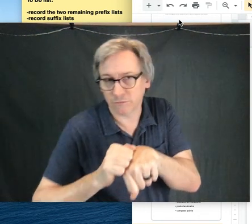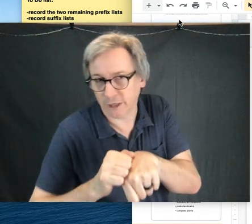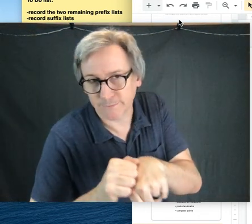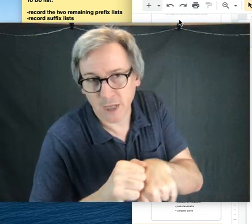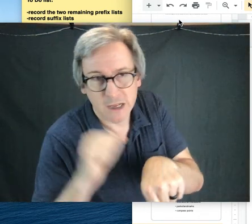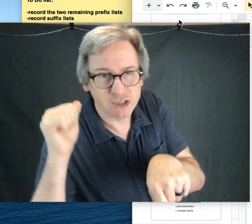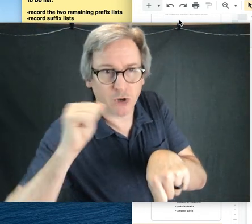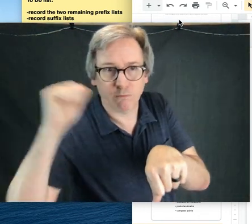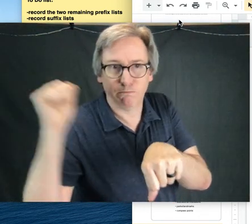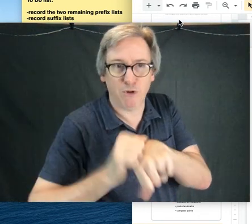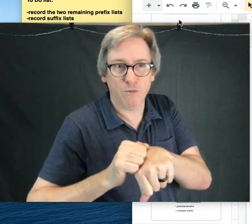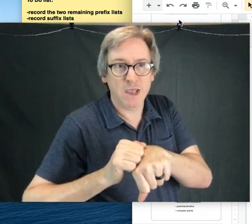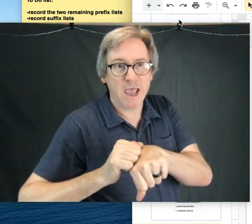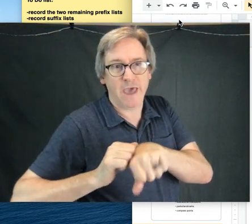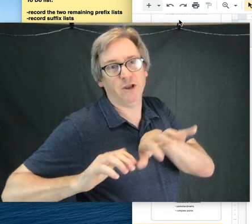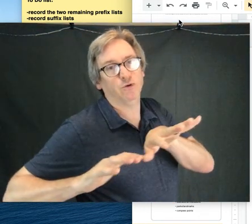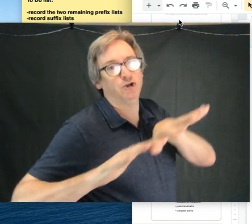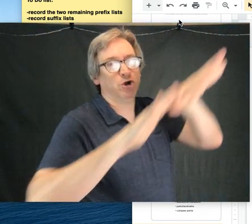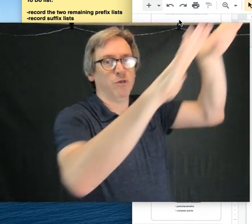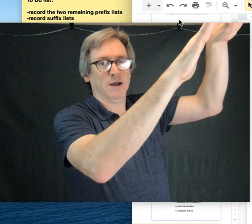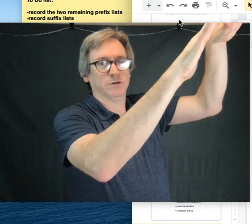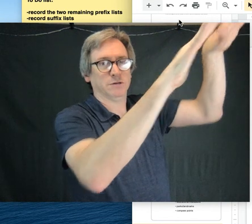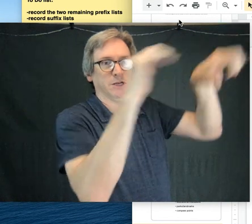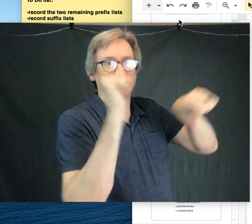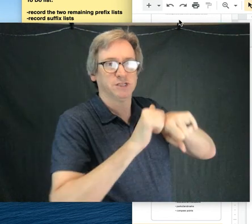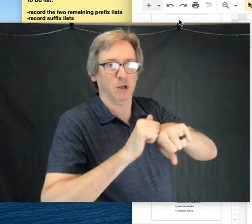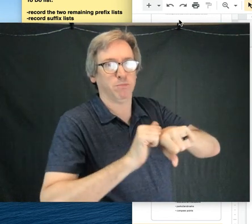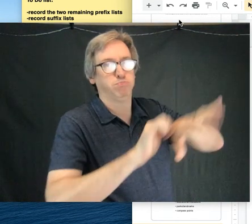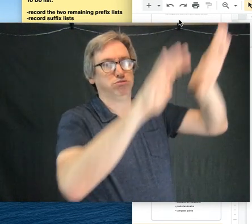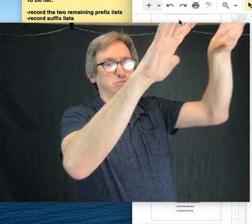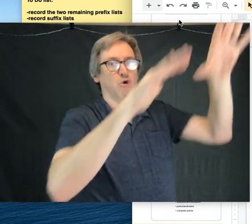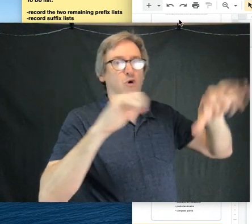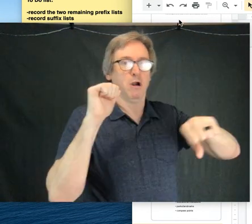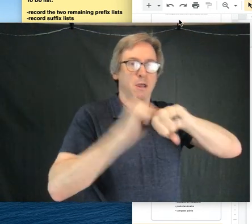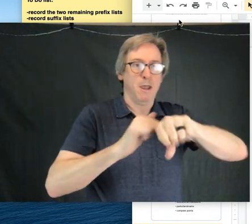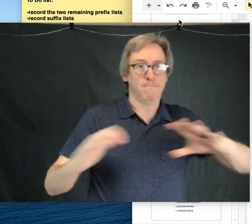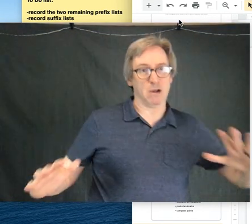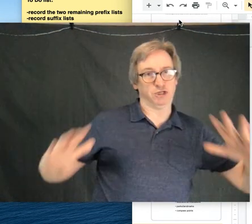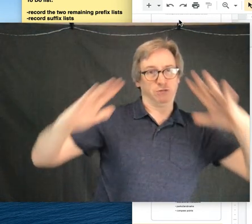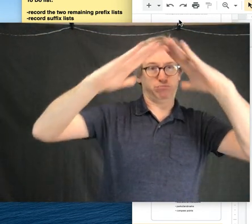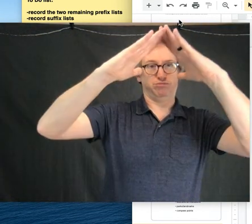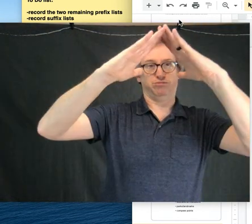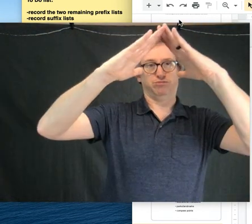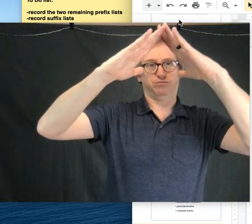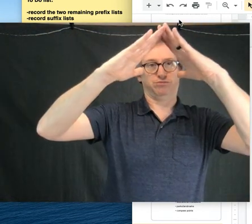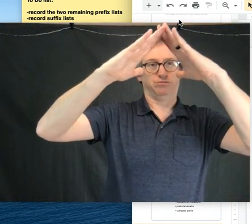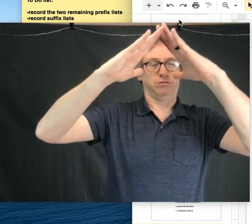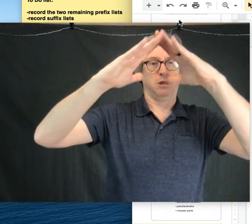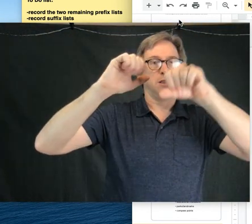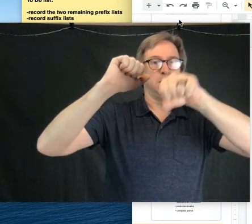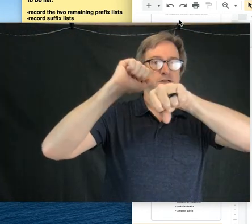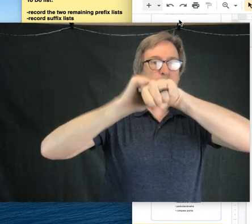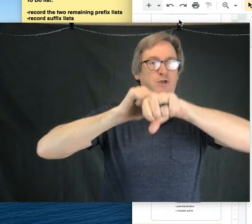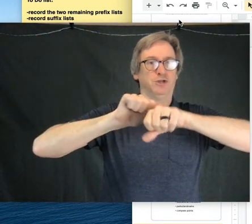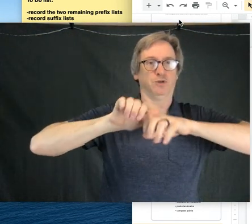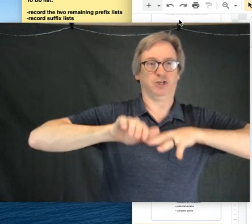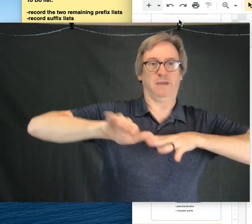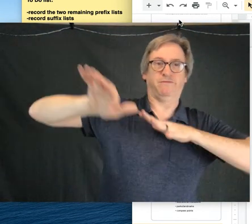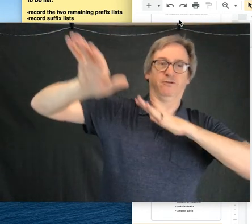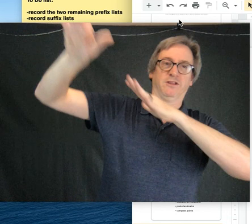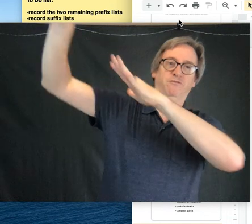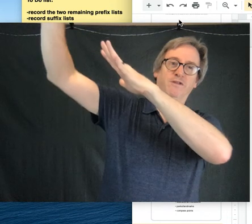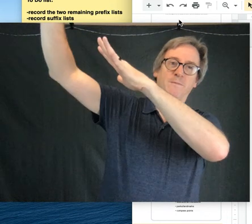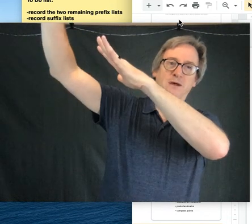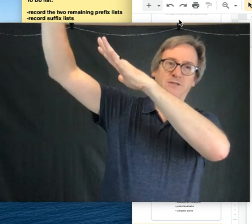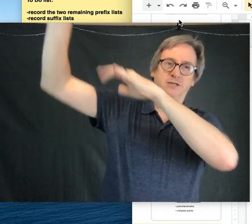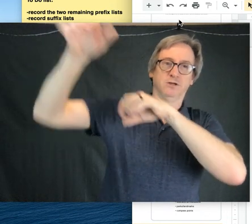hard, right? So boom, and then you show the mountain. Here's the slope, or mountain. So you can show the shape.